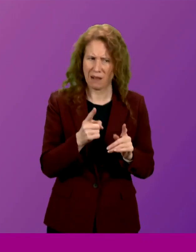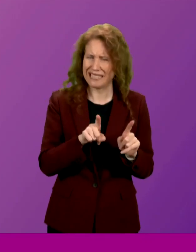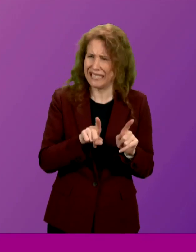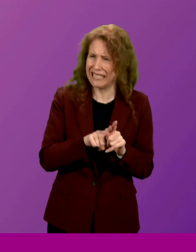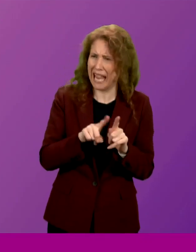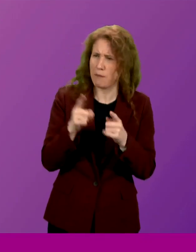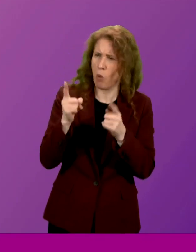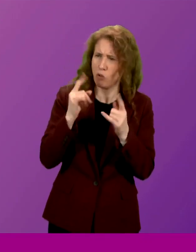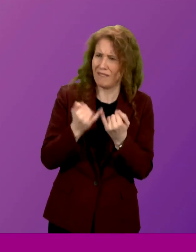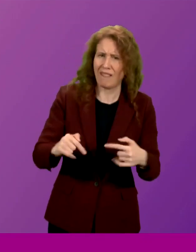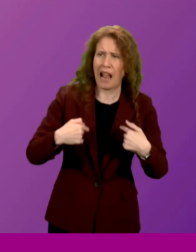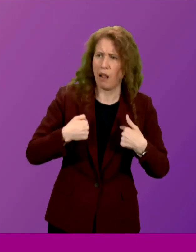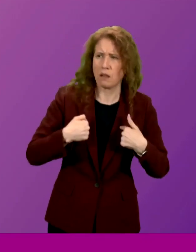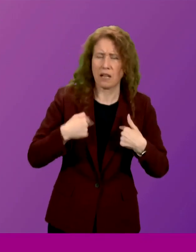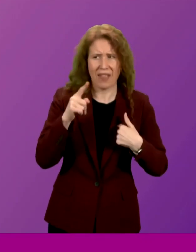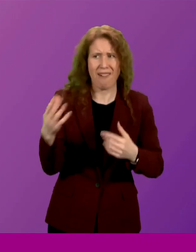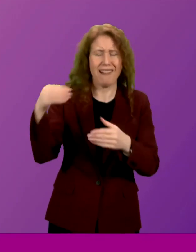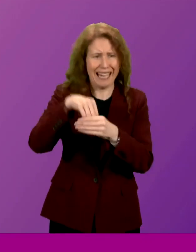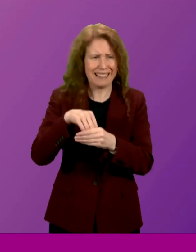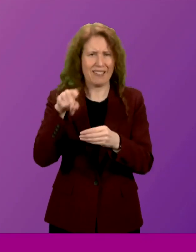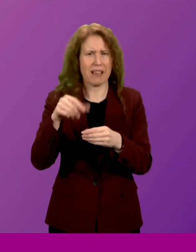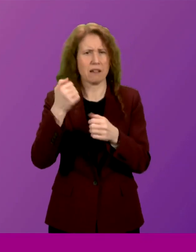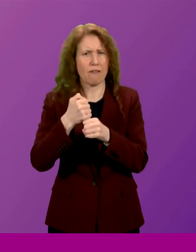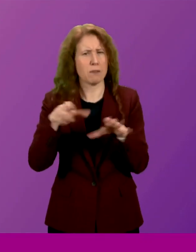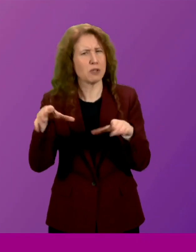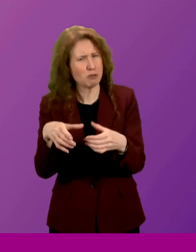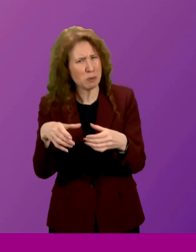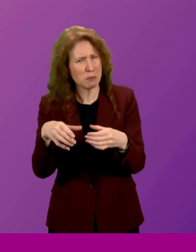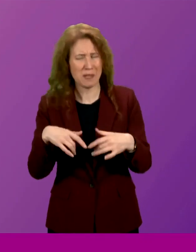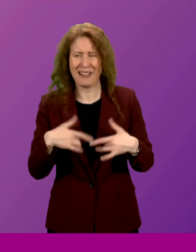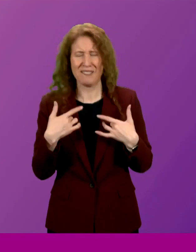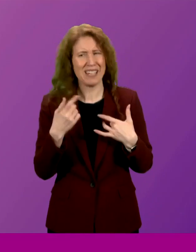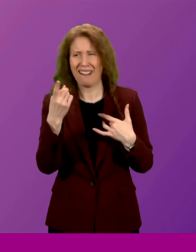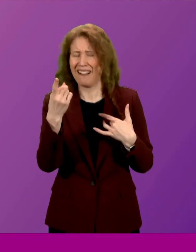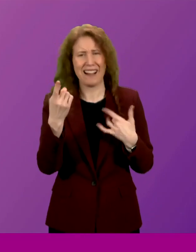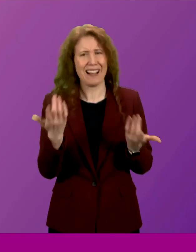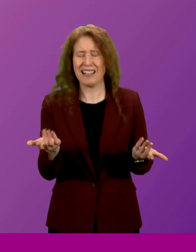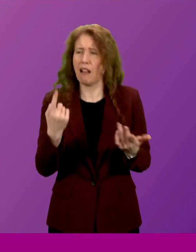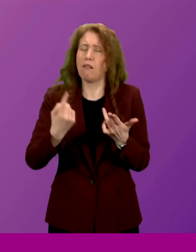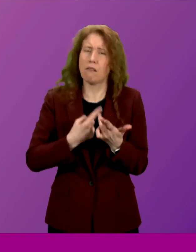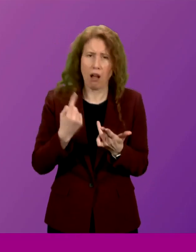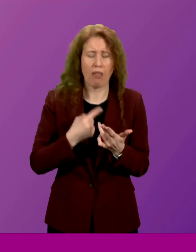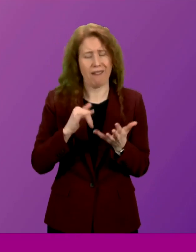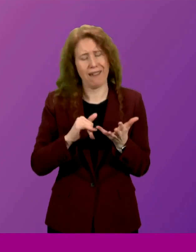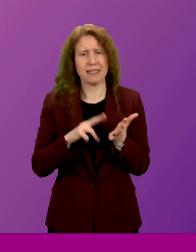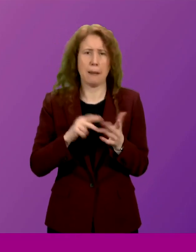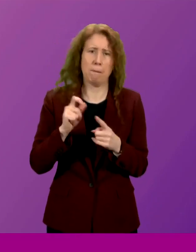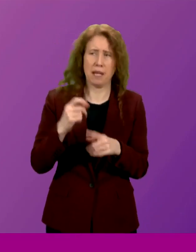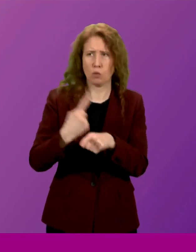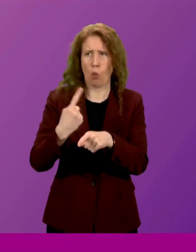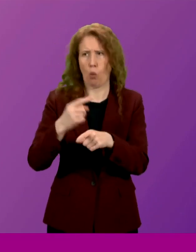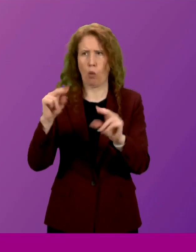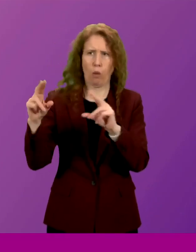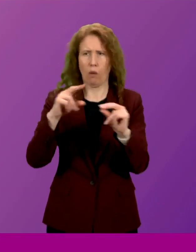authorities who failed them sit on this government group, and they fear that it's little more than another SNP talking